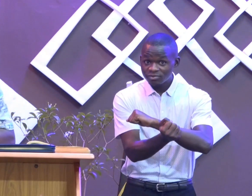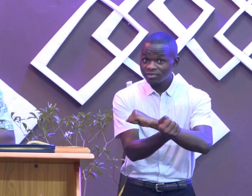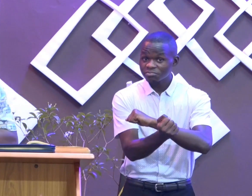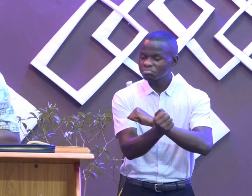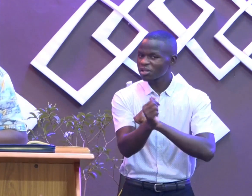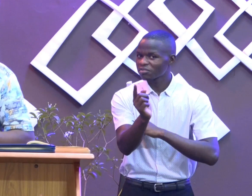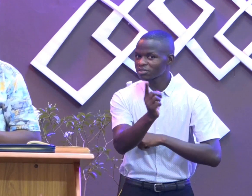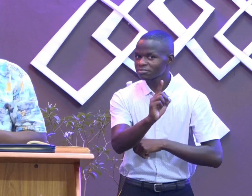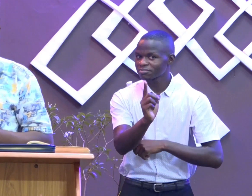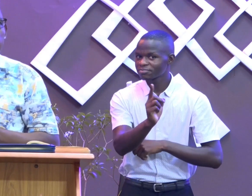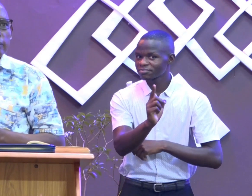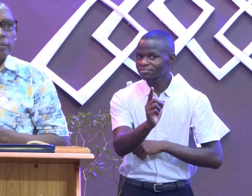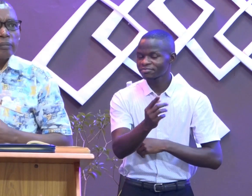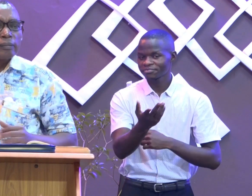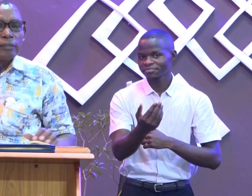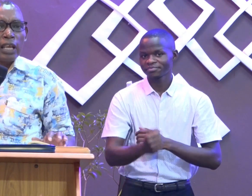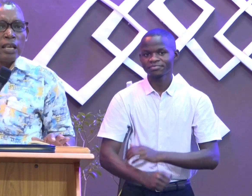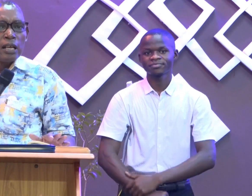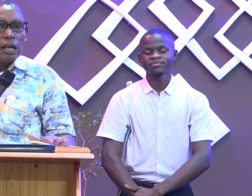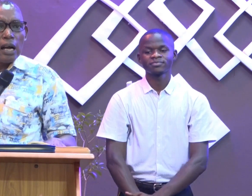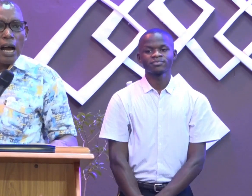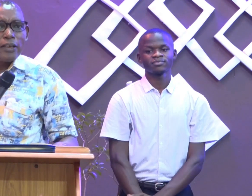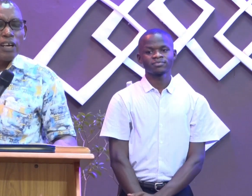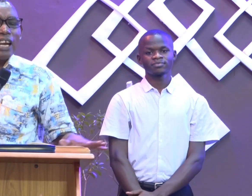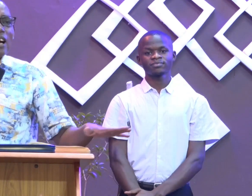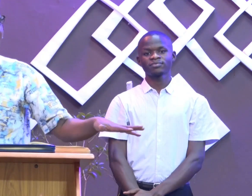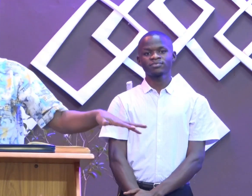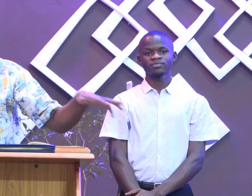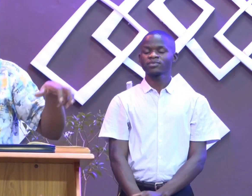would speak as if they're going to see the rapture, the change of